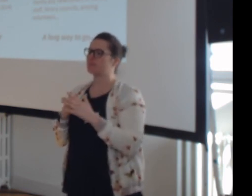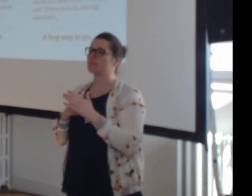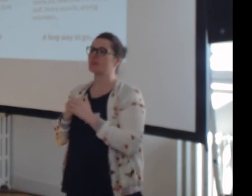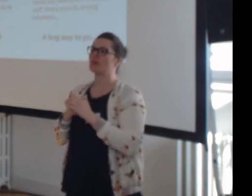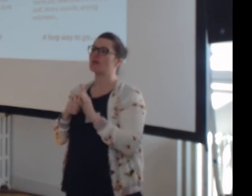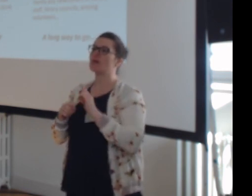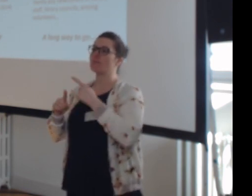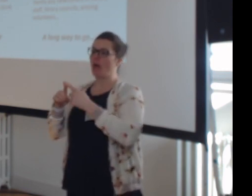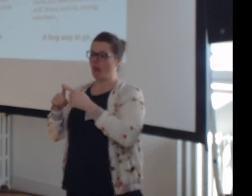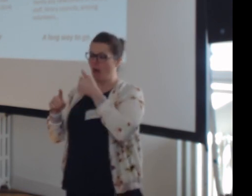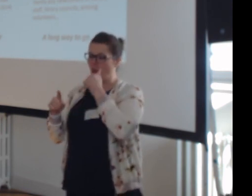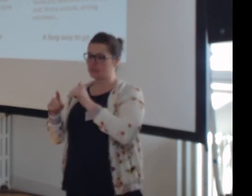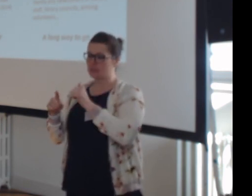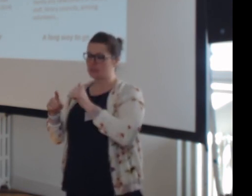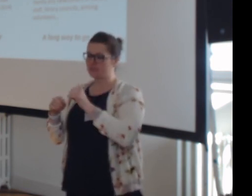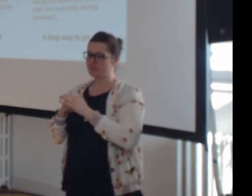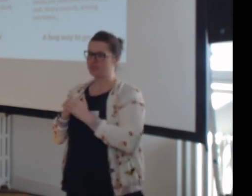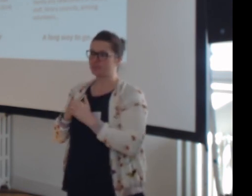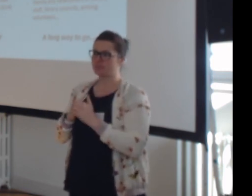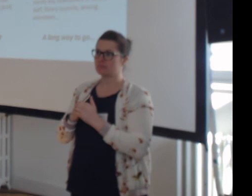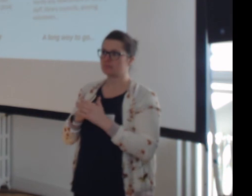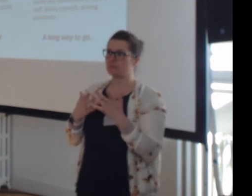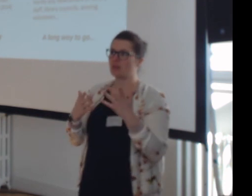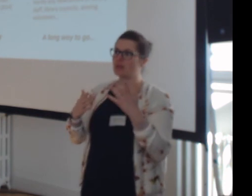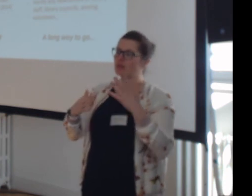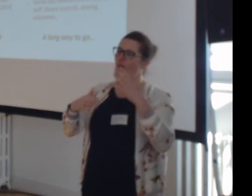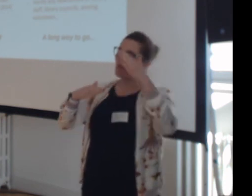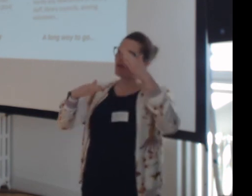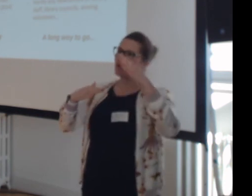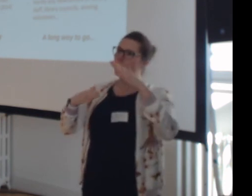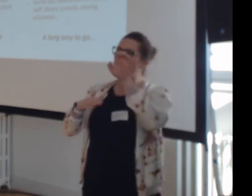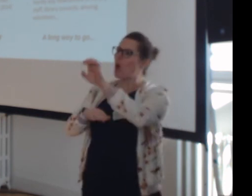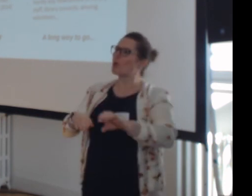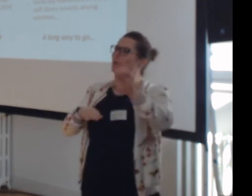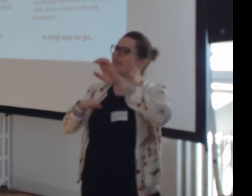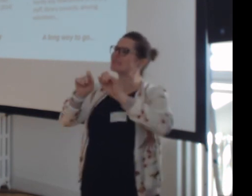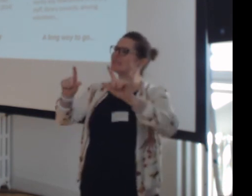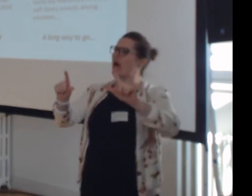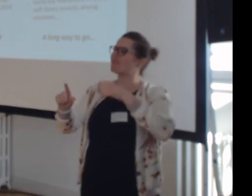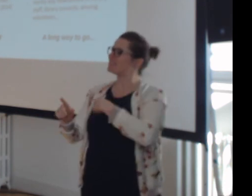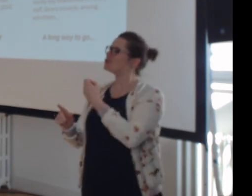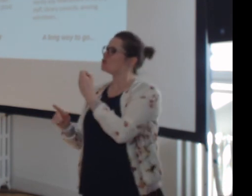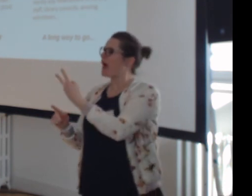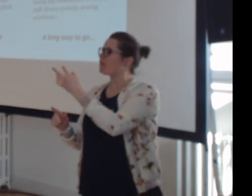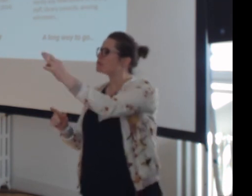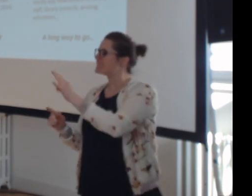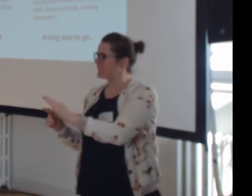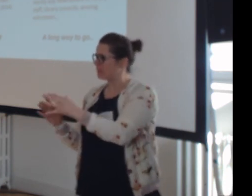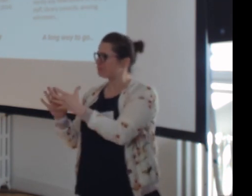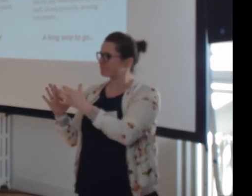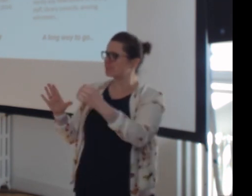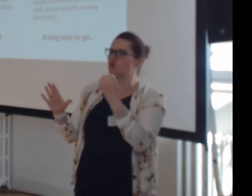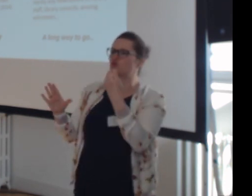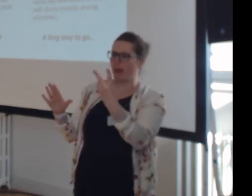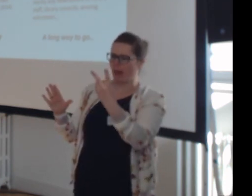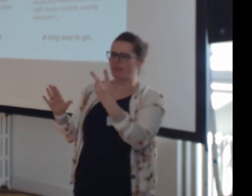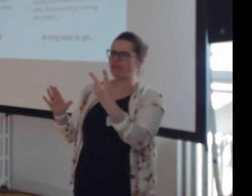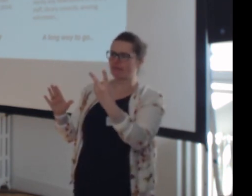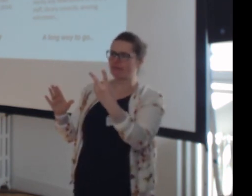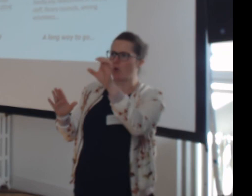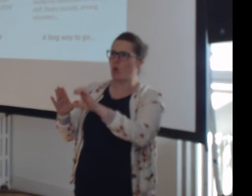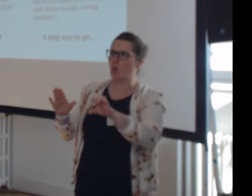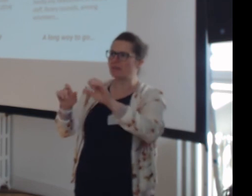subtract the main Western European languages from this almost 12%, if you